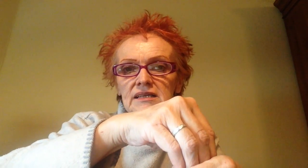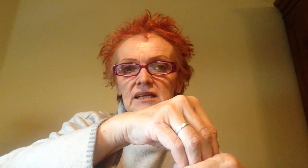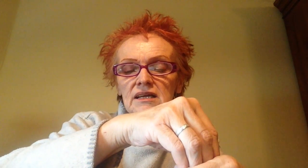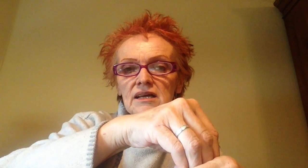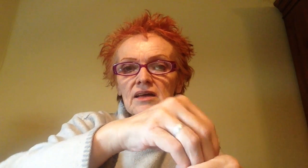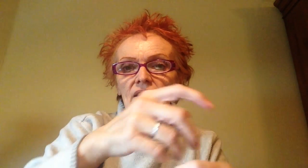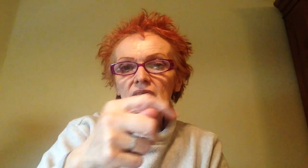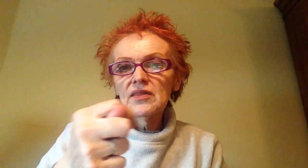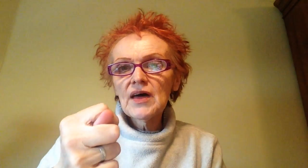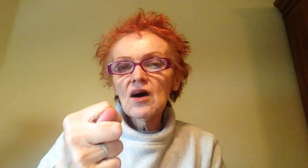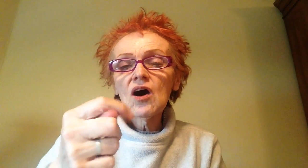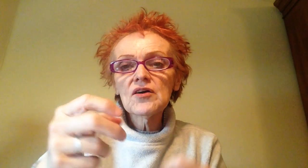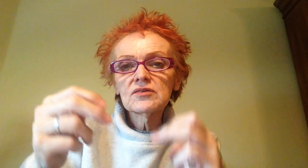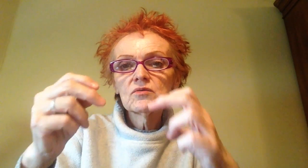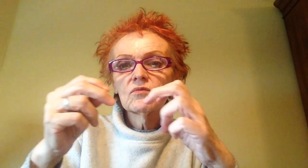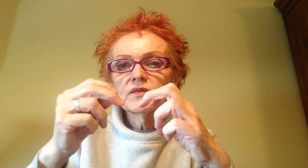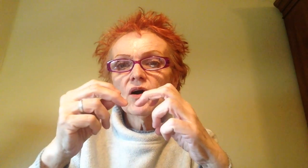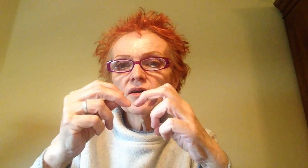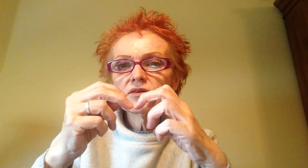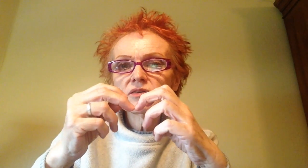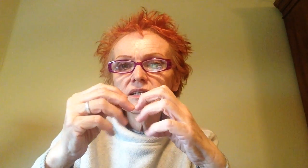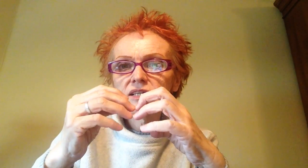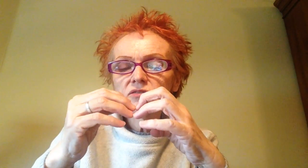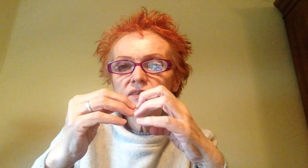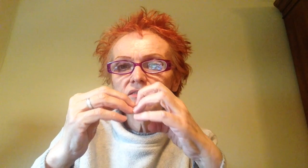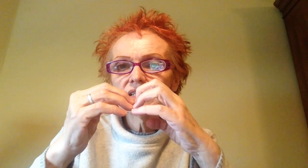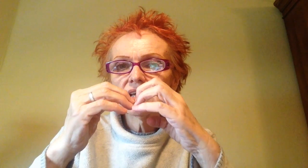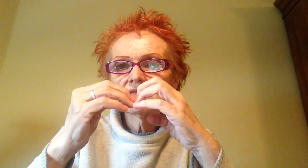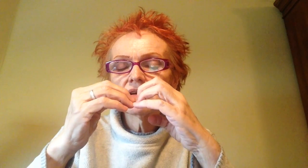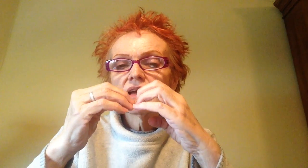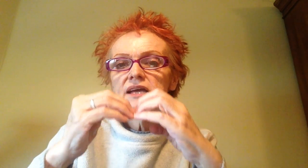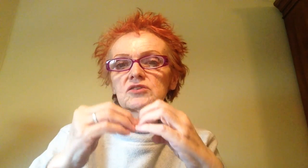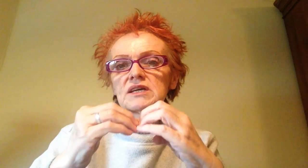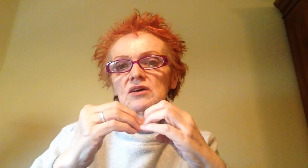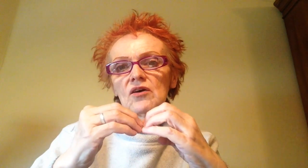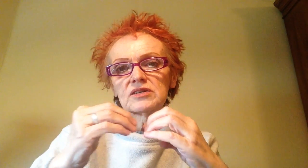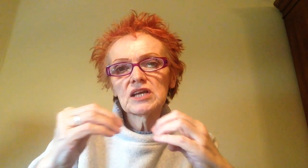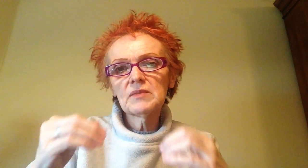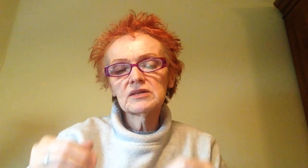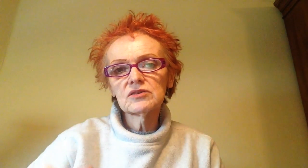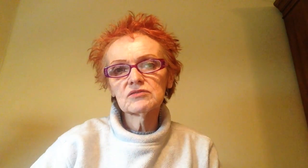In the heart, with heart, you're going to touch your fingers together and trace a heart shape under your